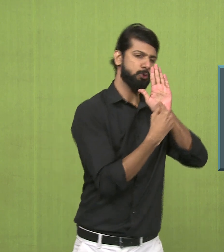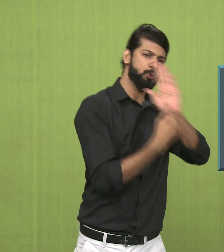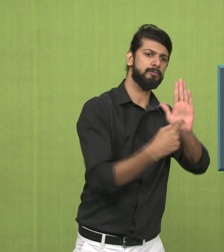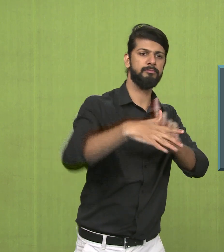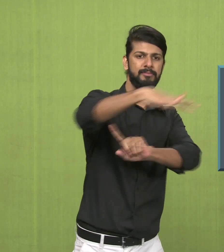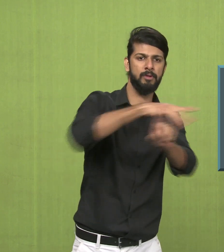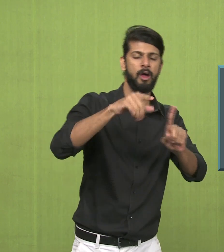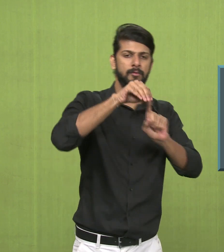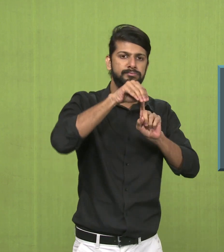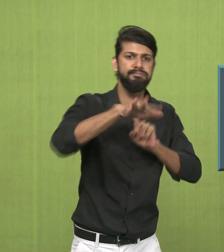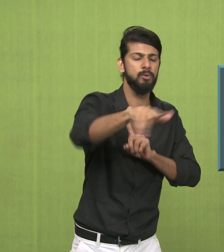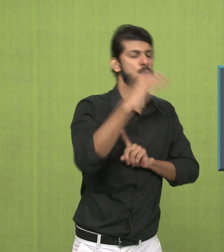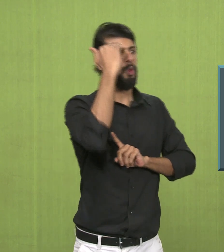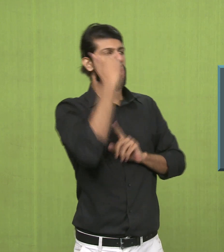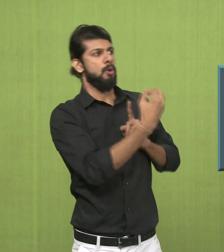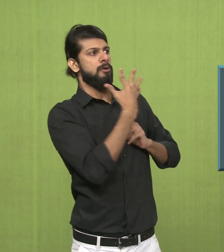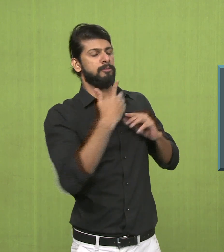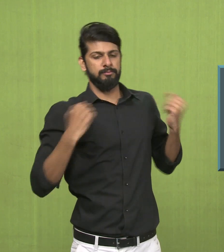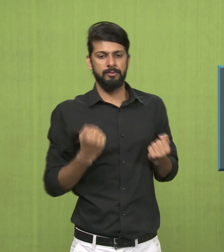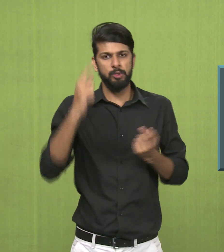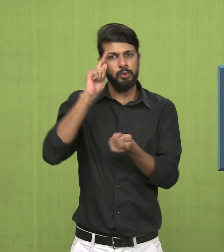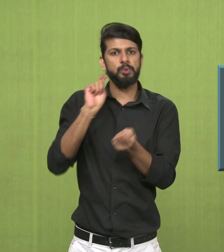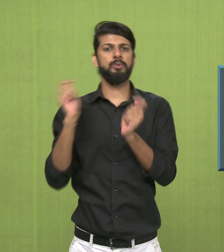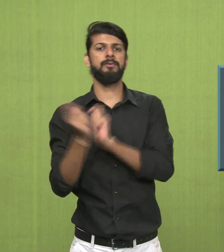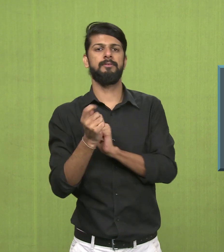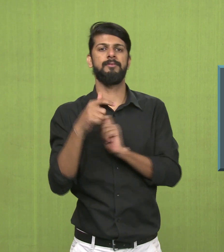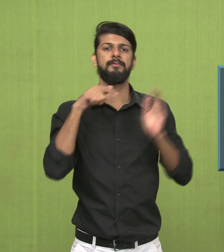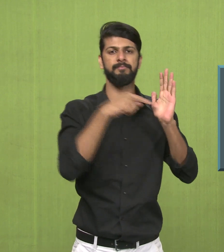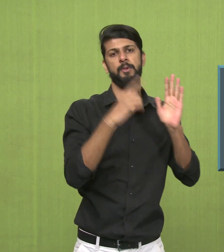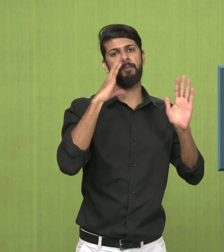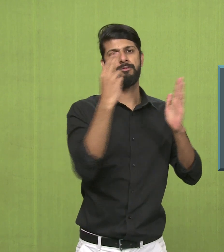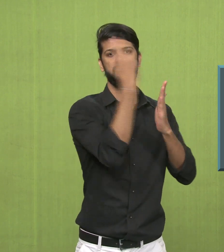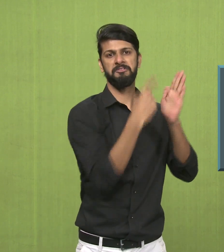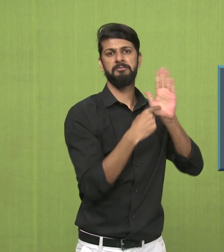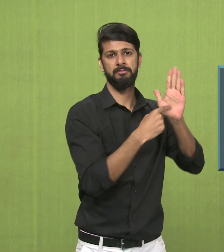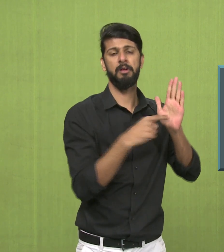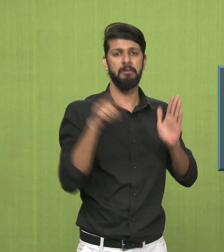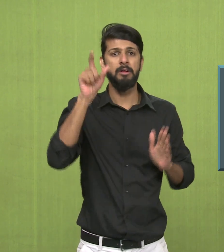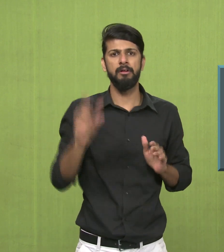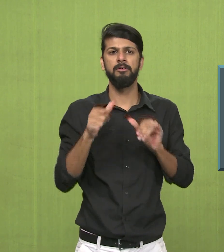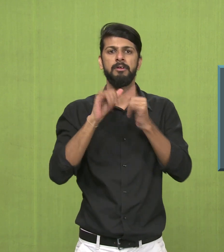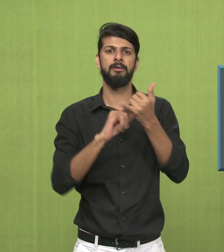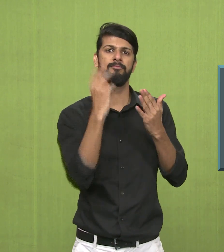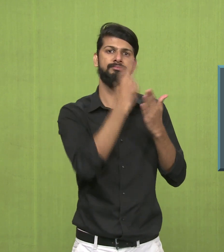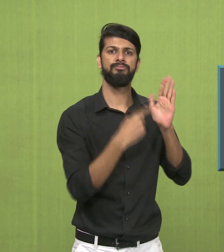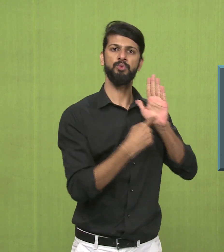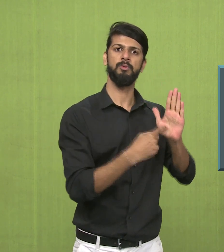She wanted to show and depict these conditions through her art. That was the purpose of